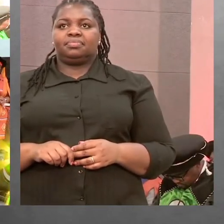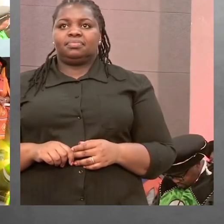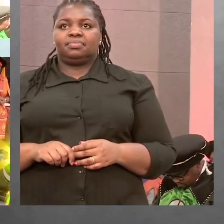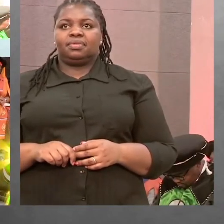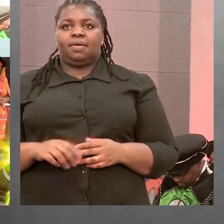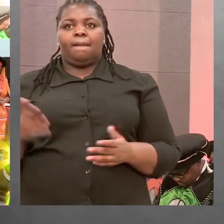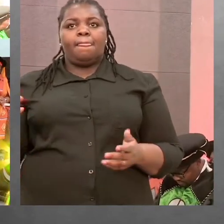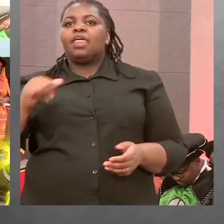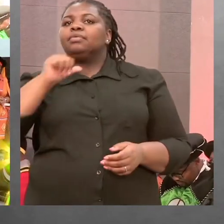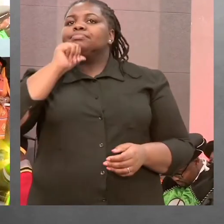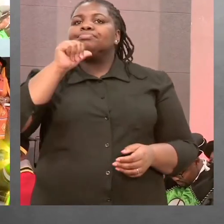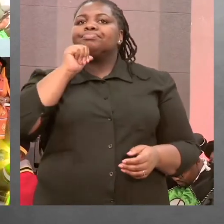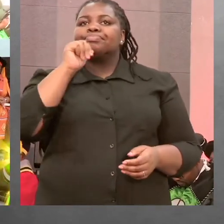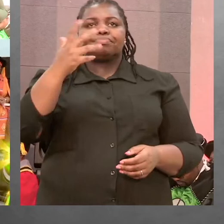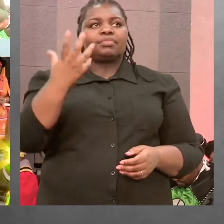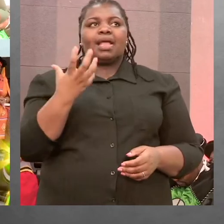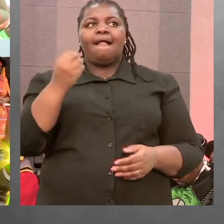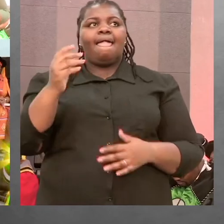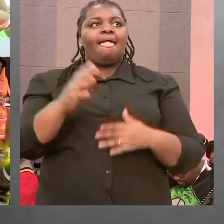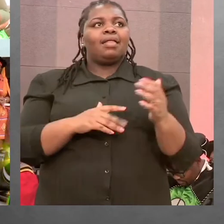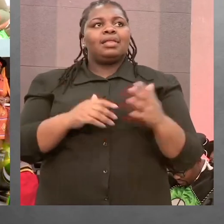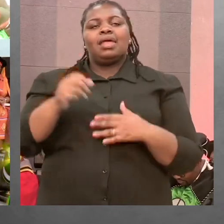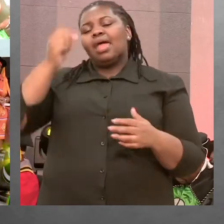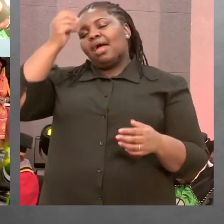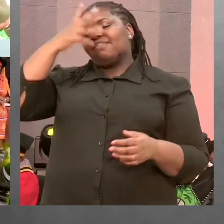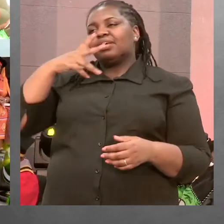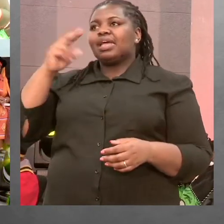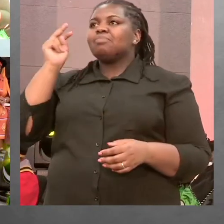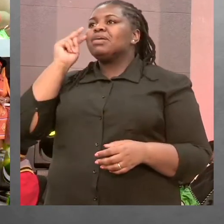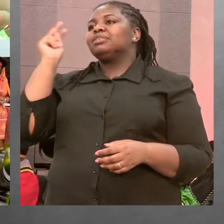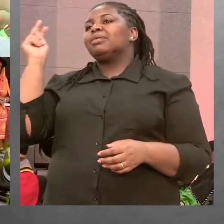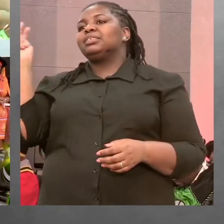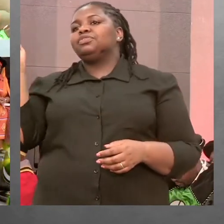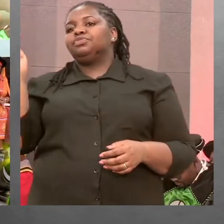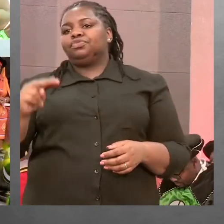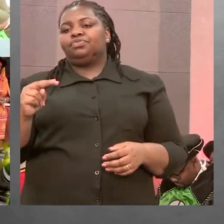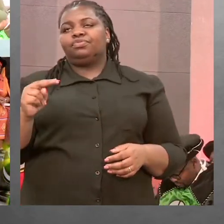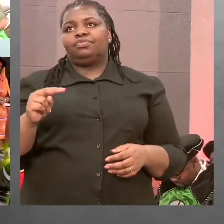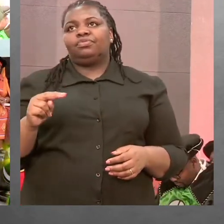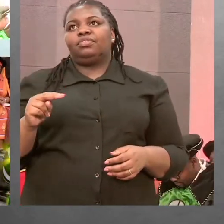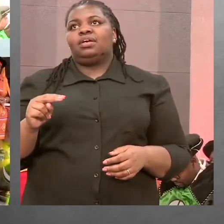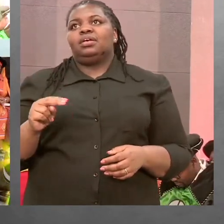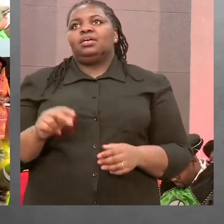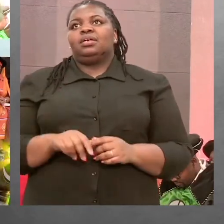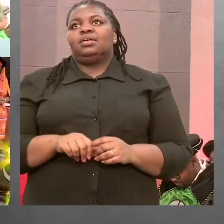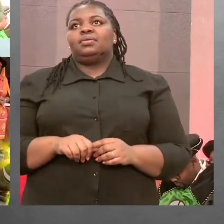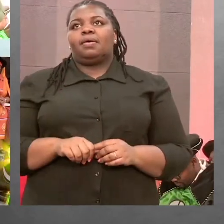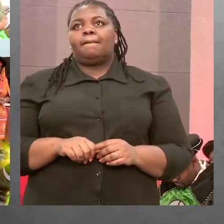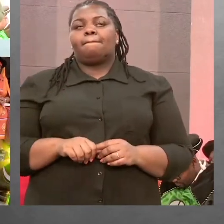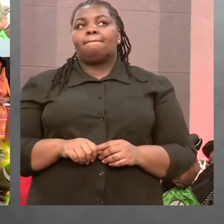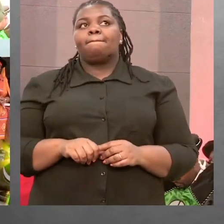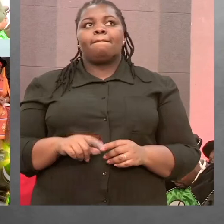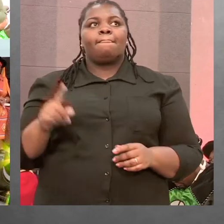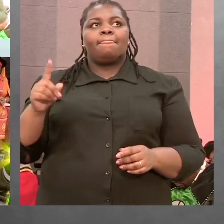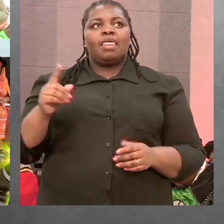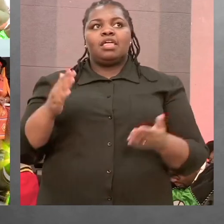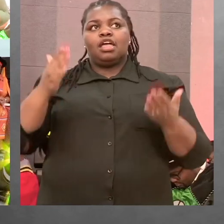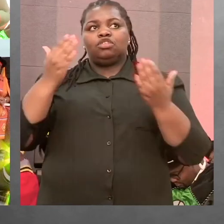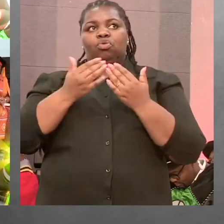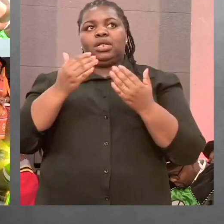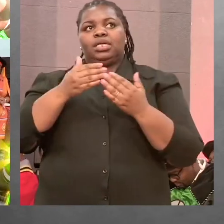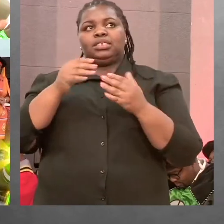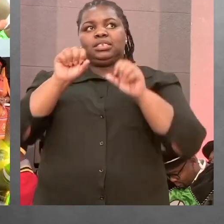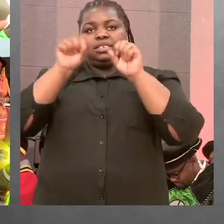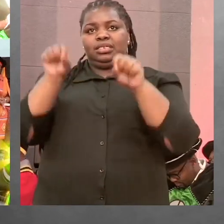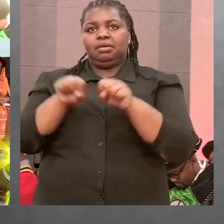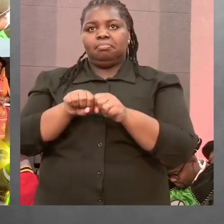And whether there is any African perspective in the schooling system and the